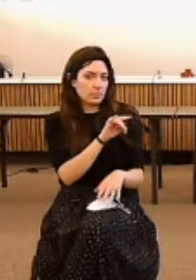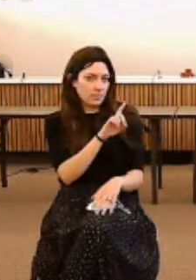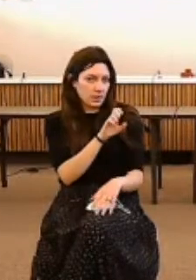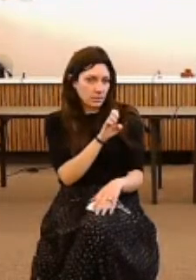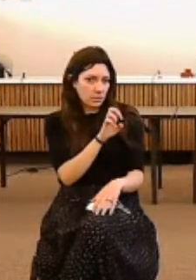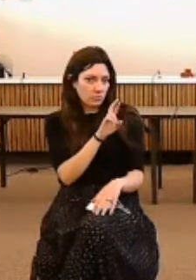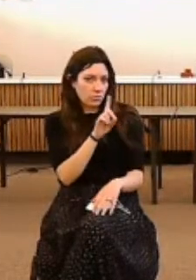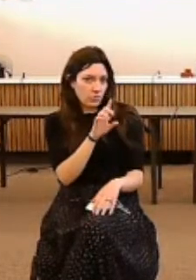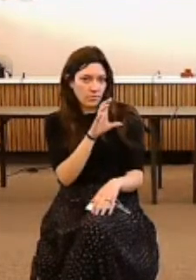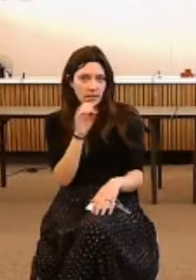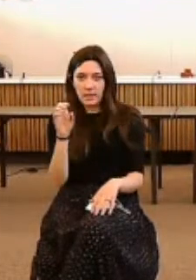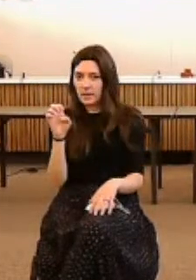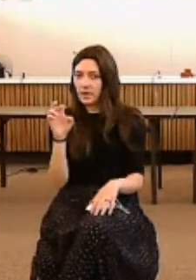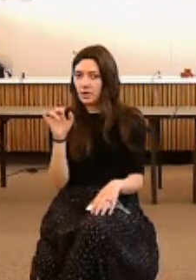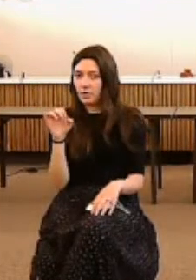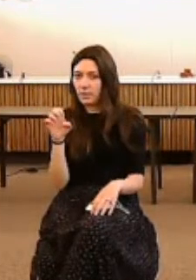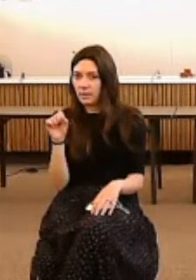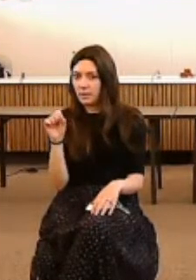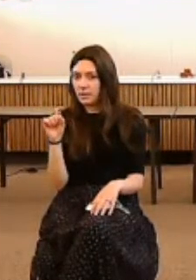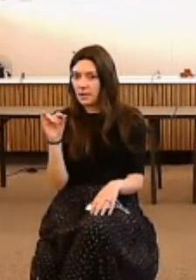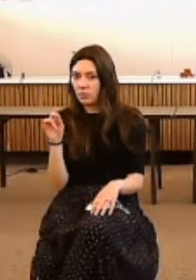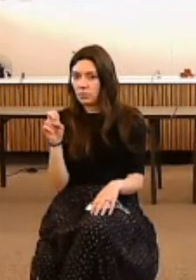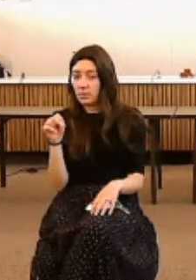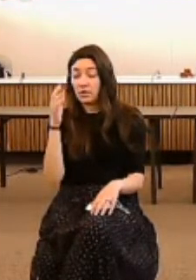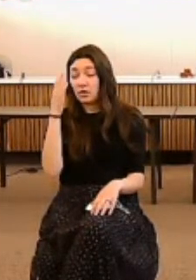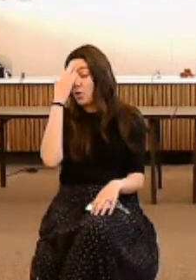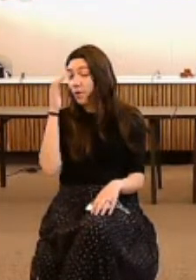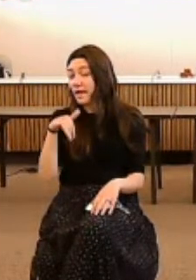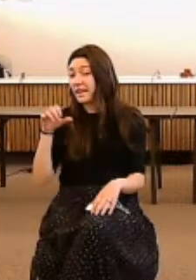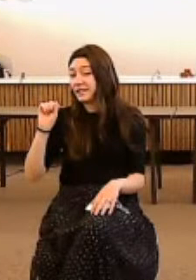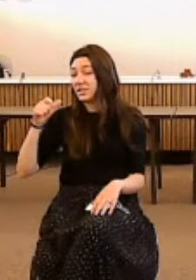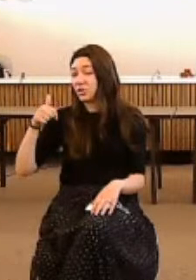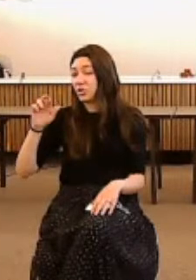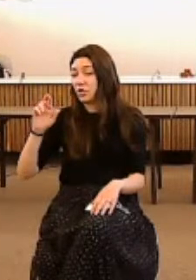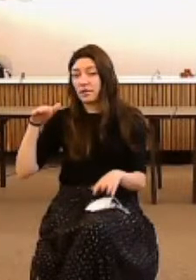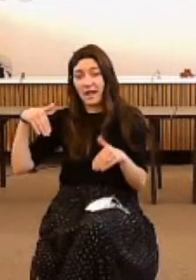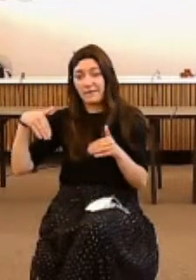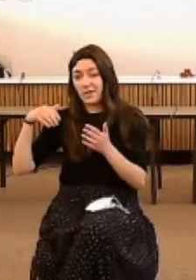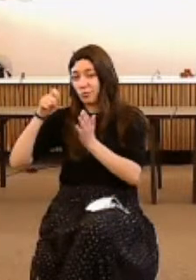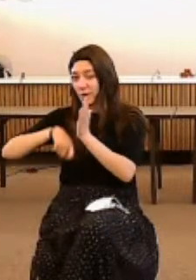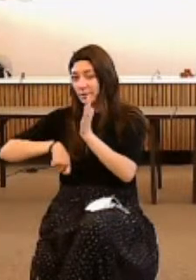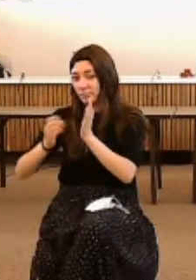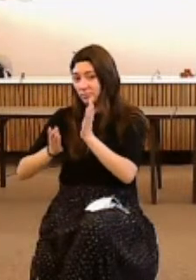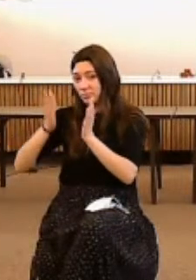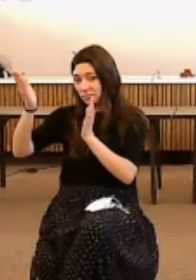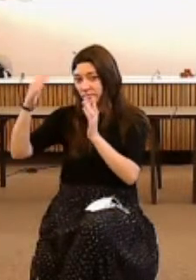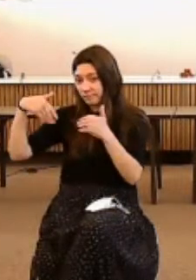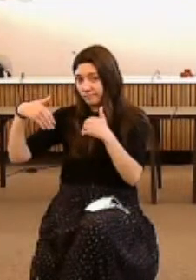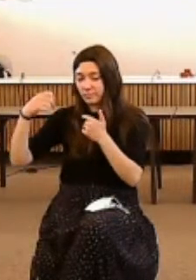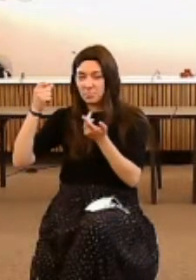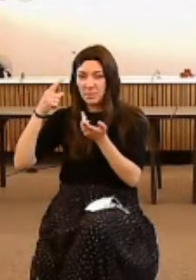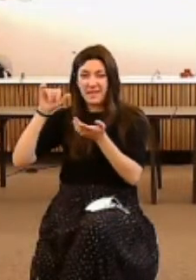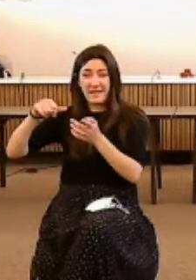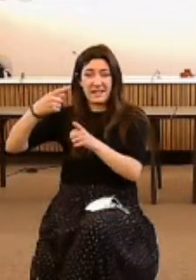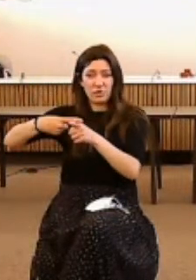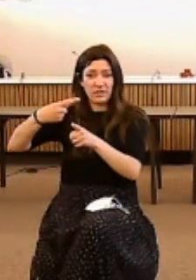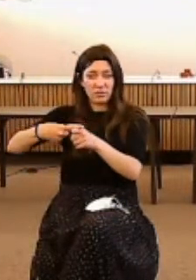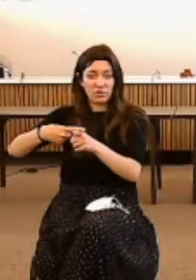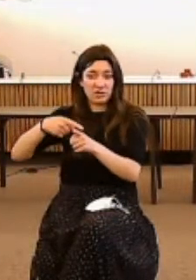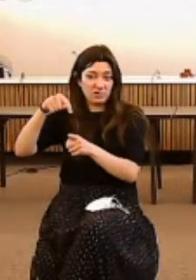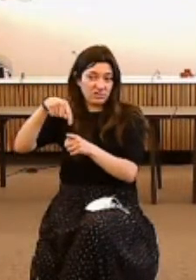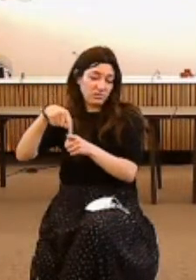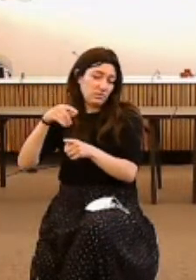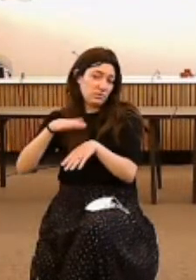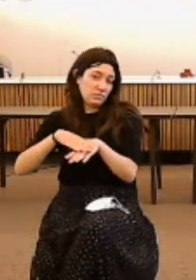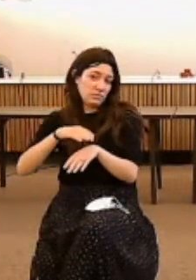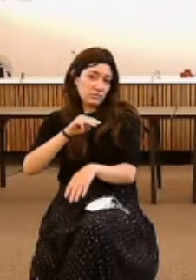know we haven't done the seeker as yet, but that particular intersection